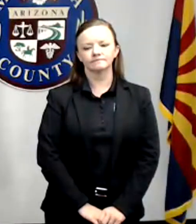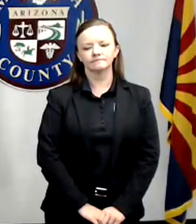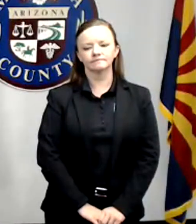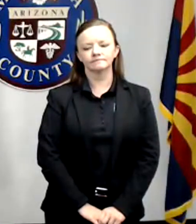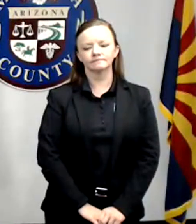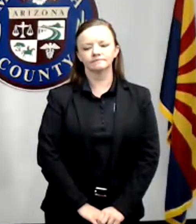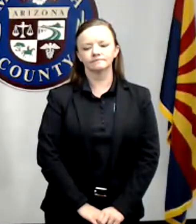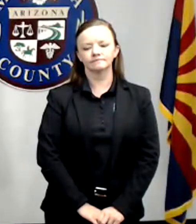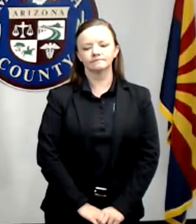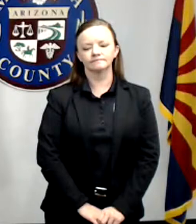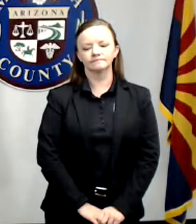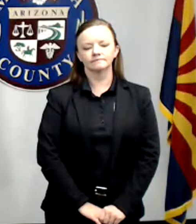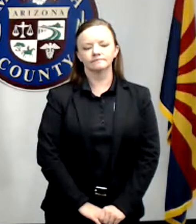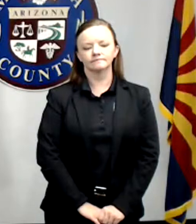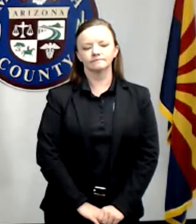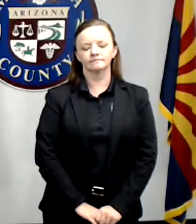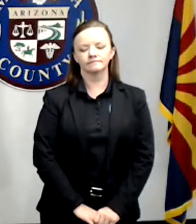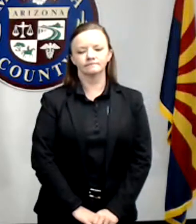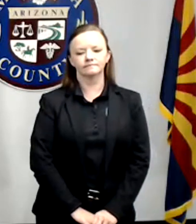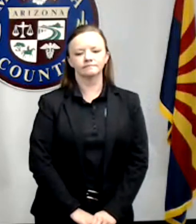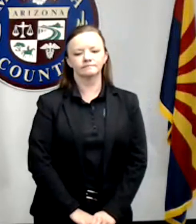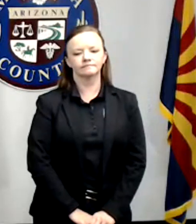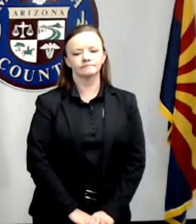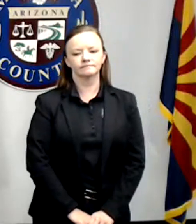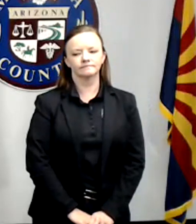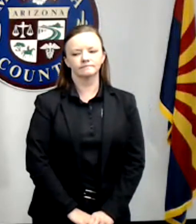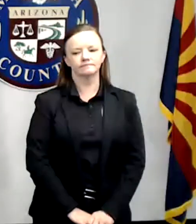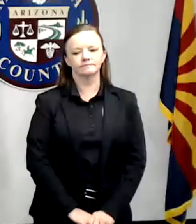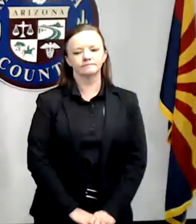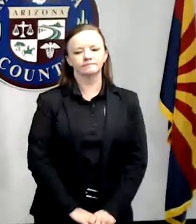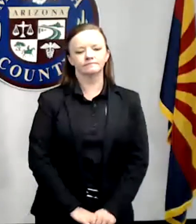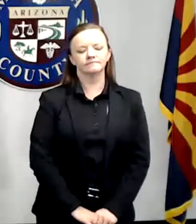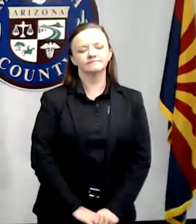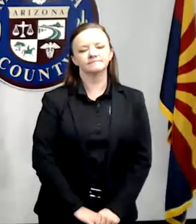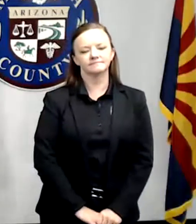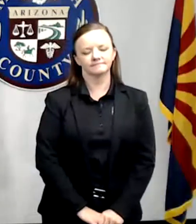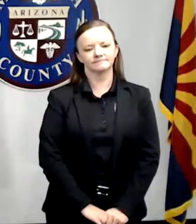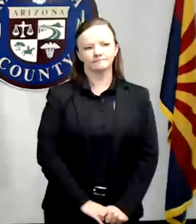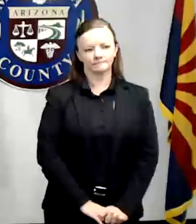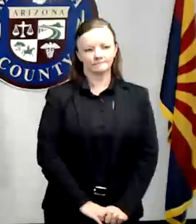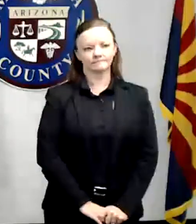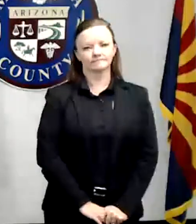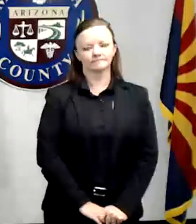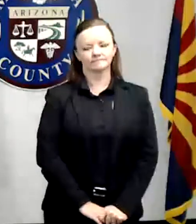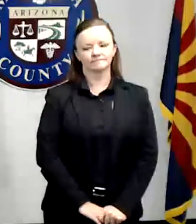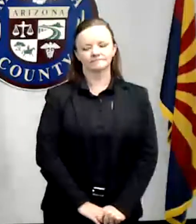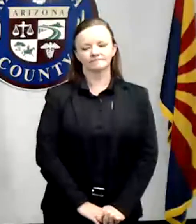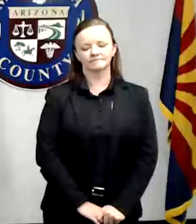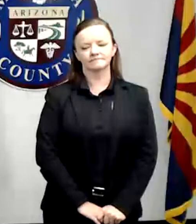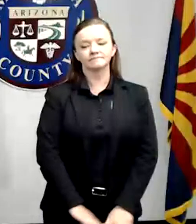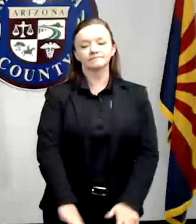llama el CARES Act, que al momento trae los fondos necesarios para poder trabajar infectado.